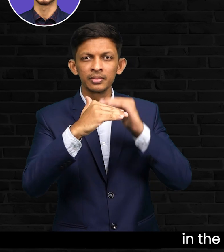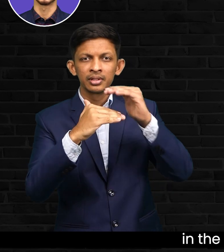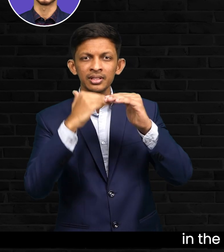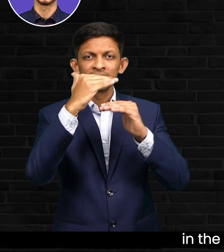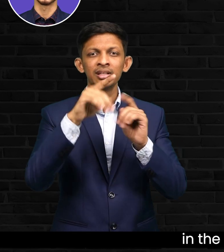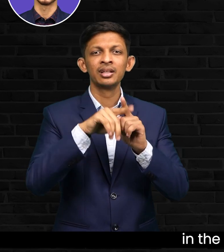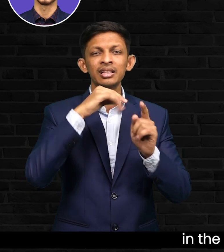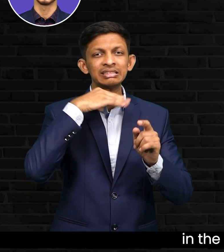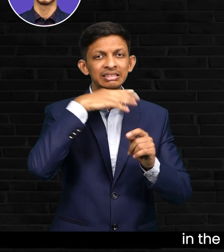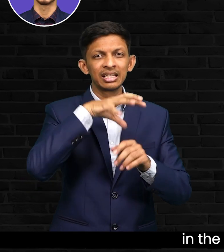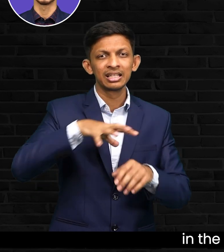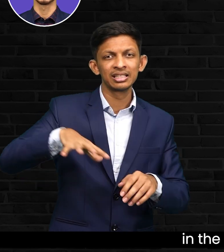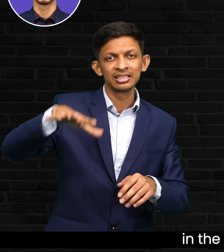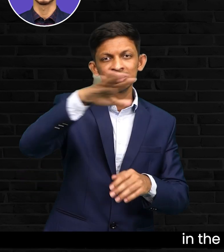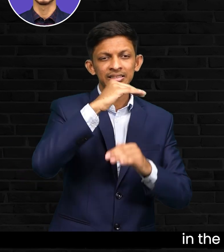pollutants.